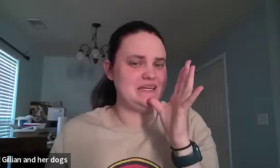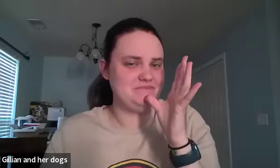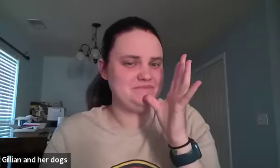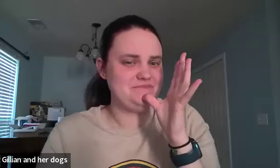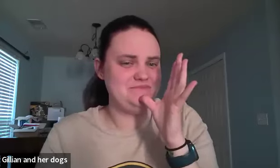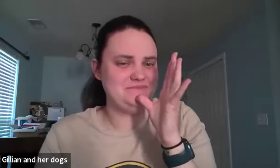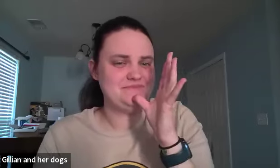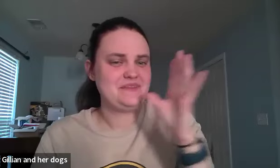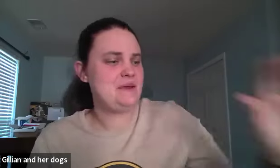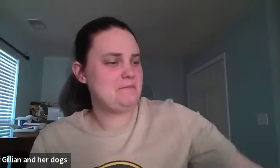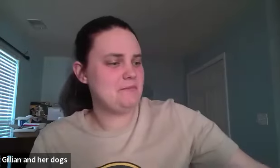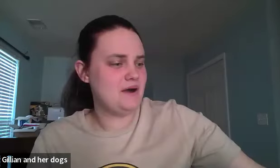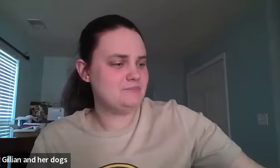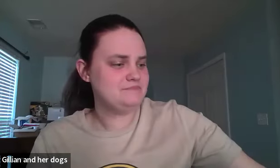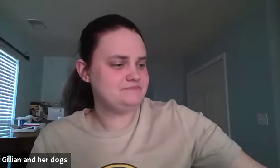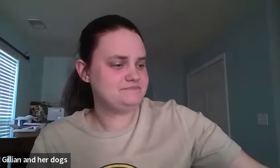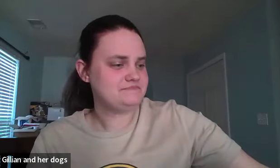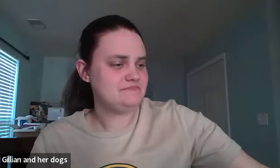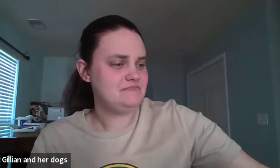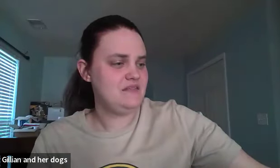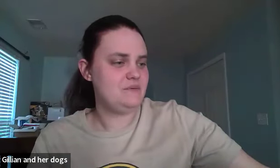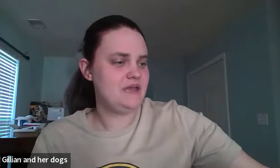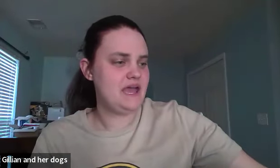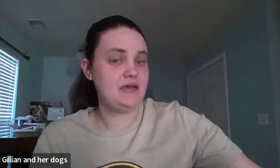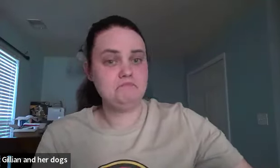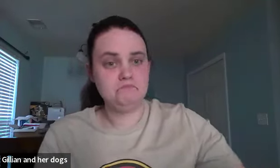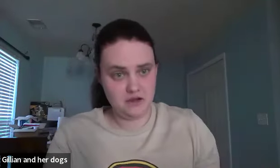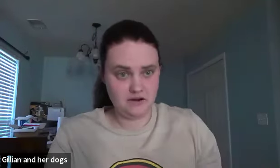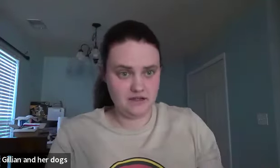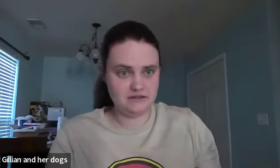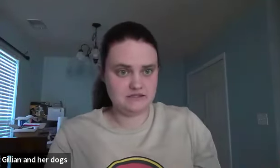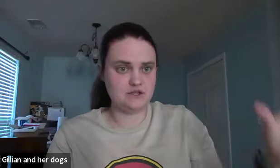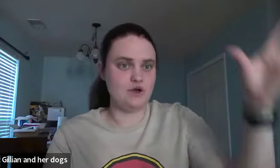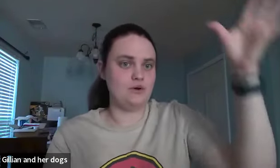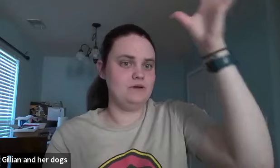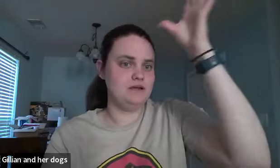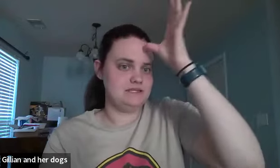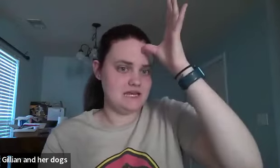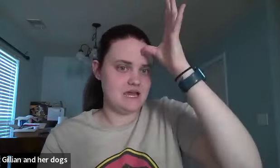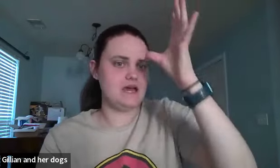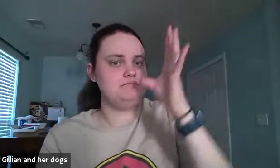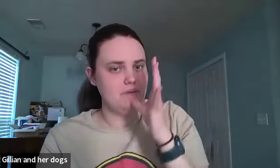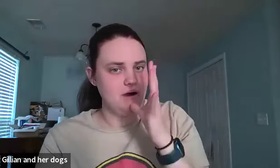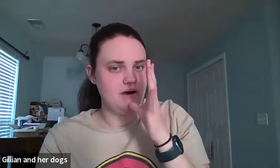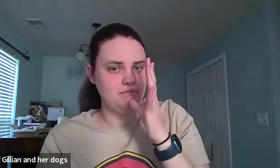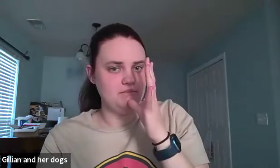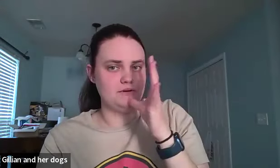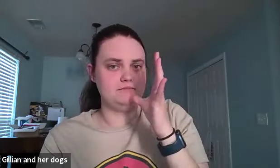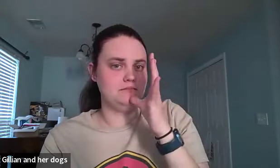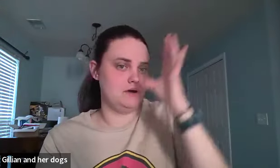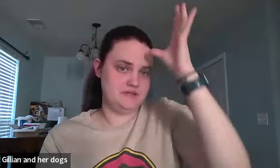shining. Mom. And then we had parents. So dad, mom, or mom,